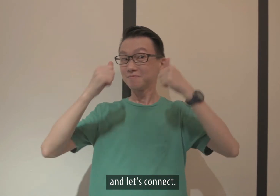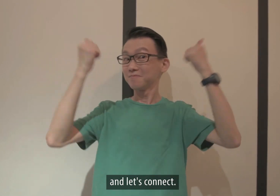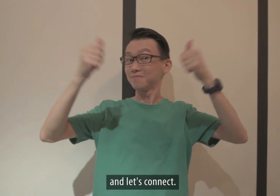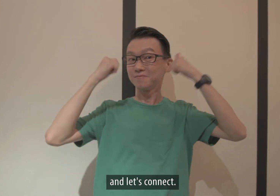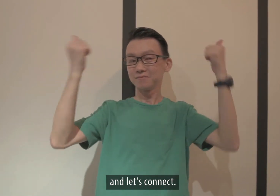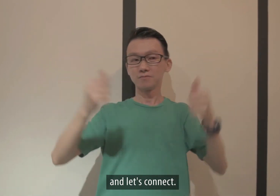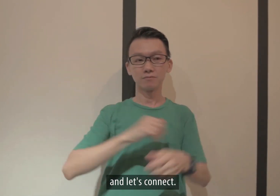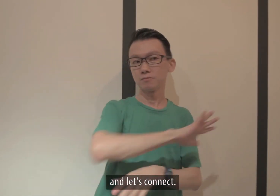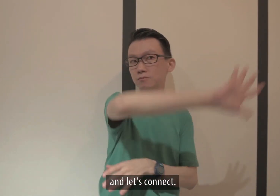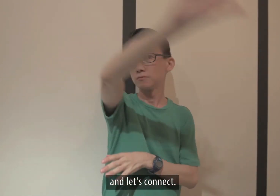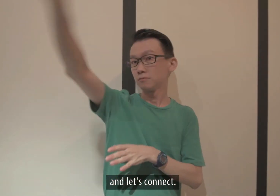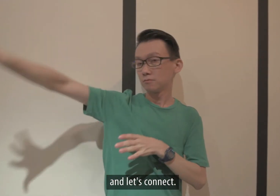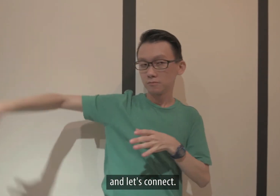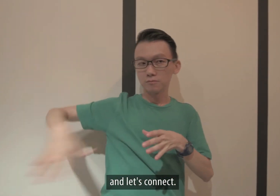The deaf, deaf, éramos as